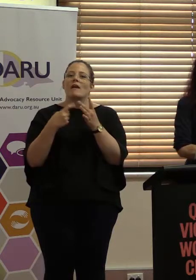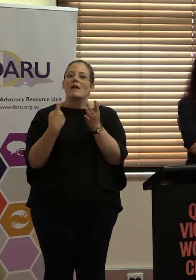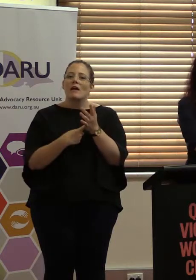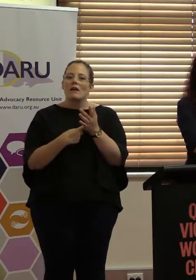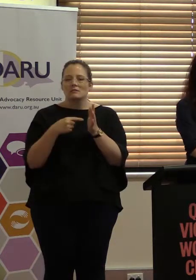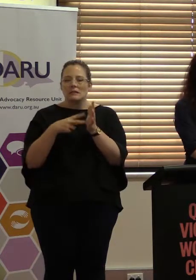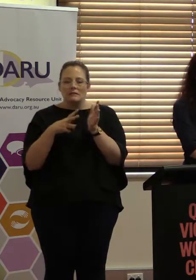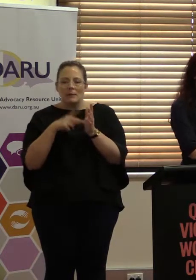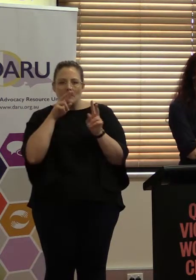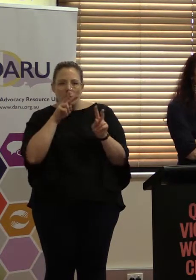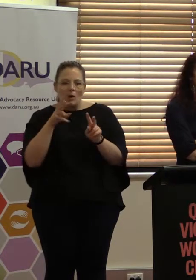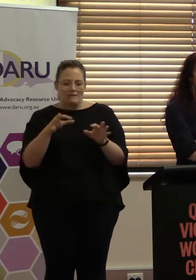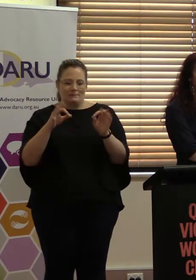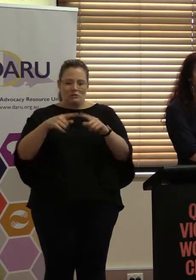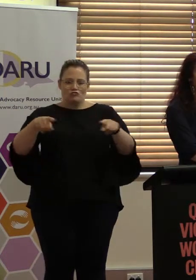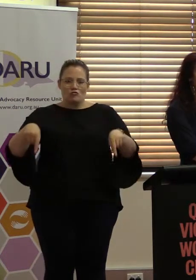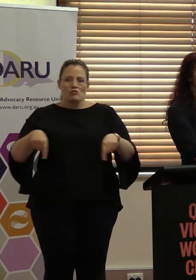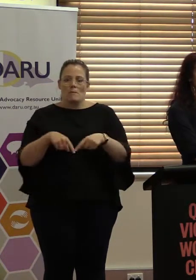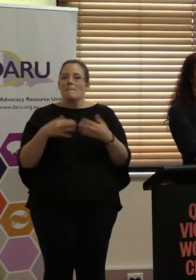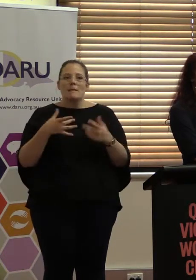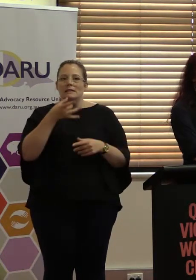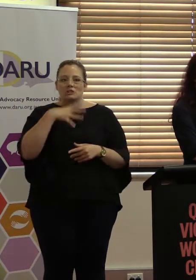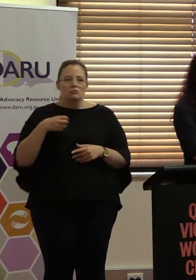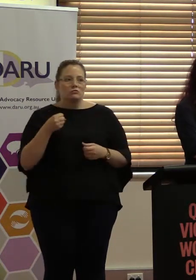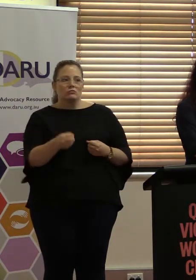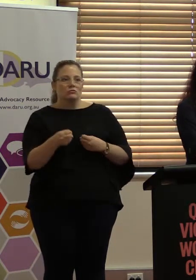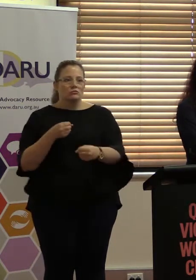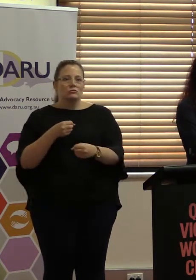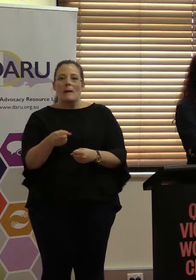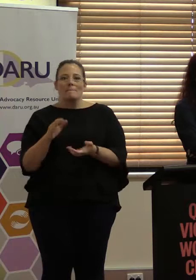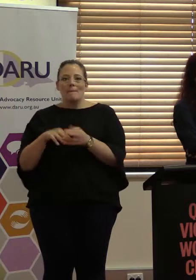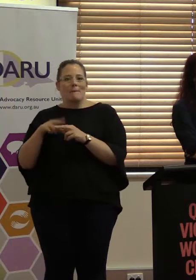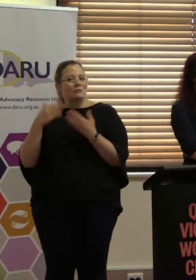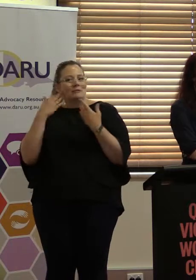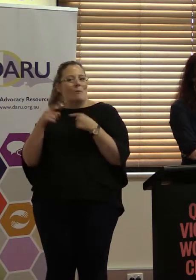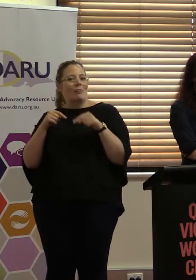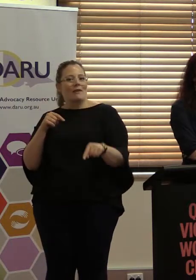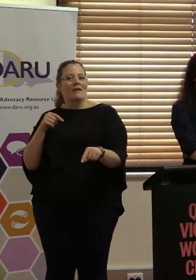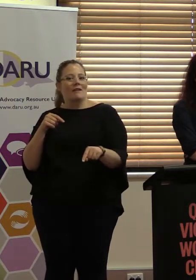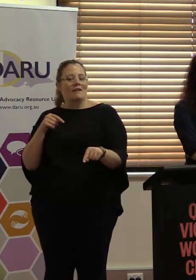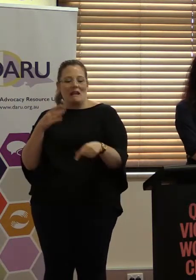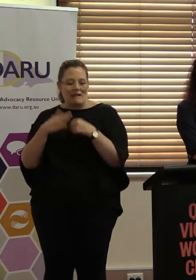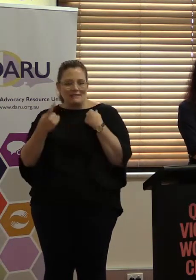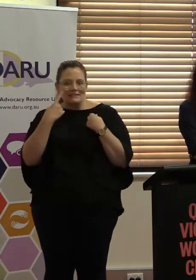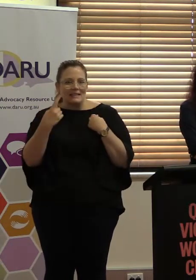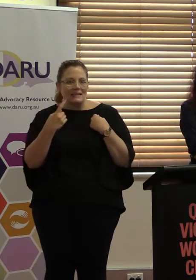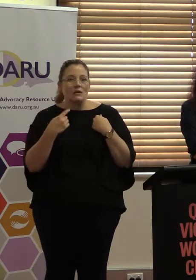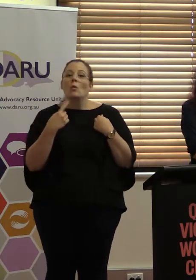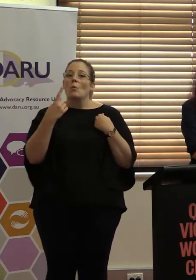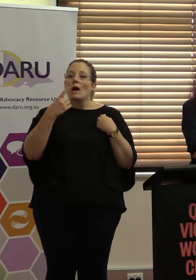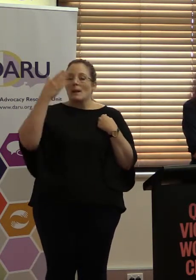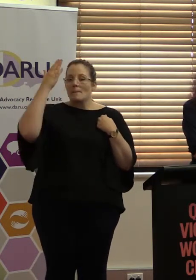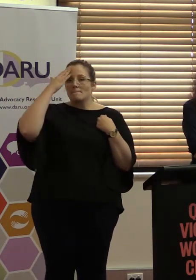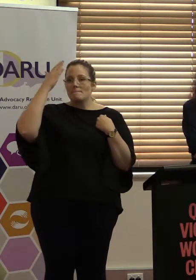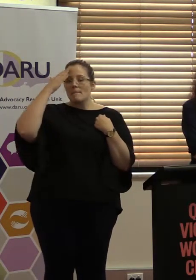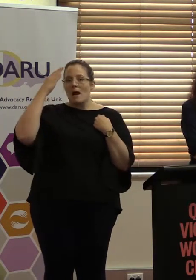had been put in this room and their parents didn't know about it and hadn't ever seen it before. And one of the mums came to the school